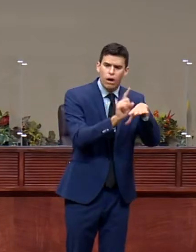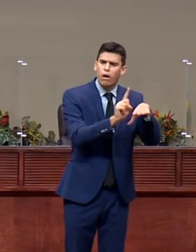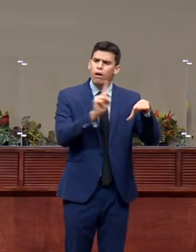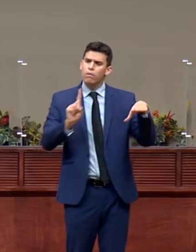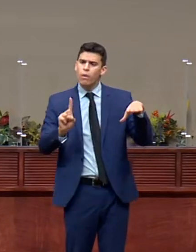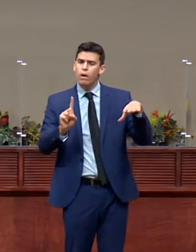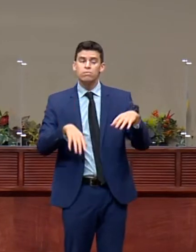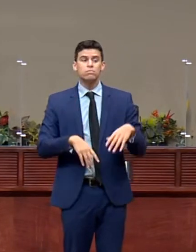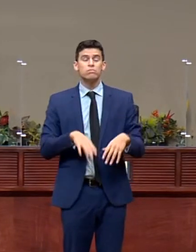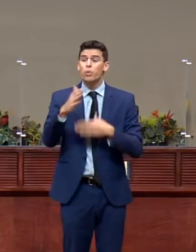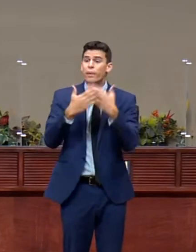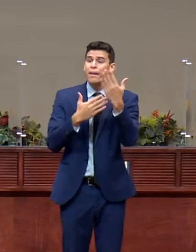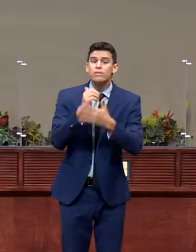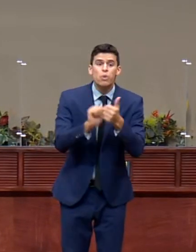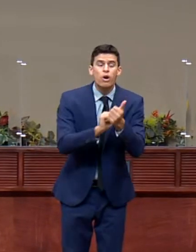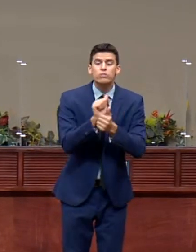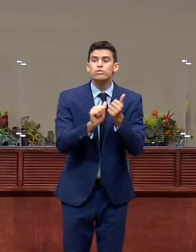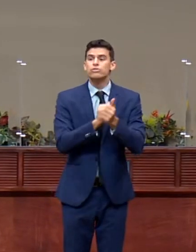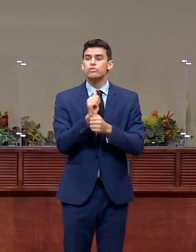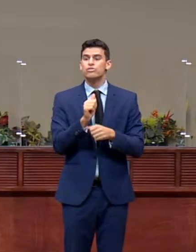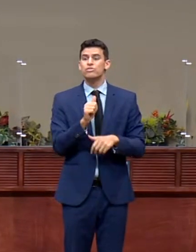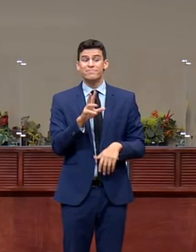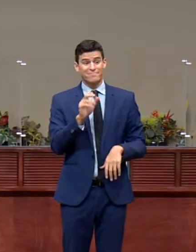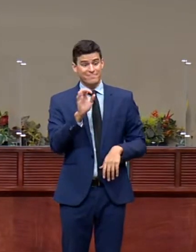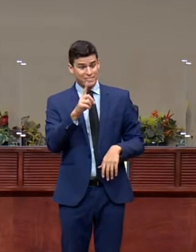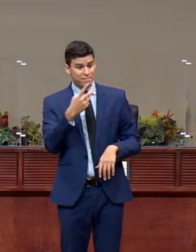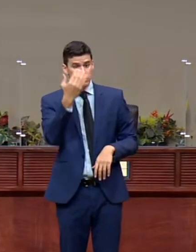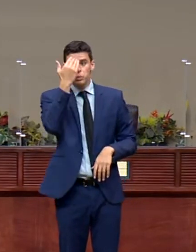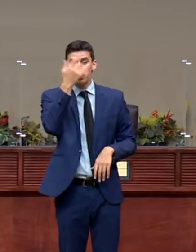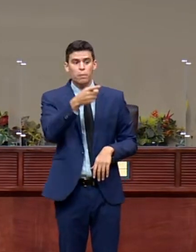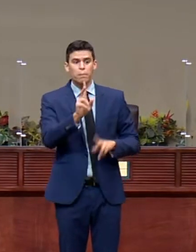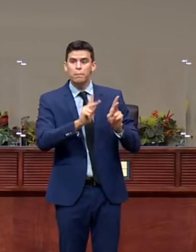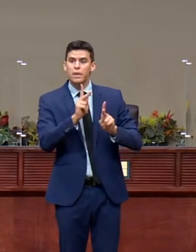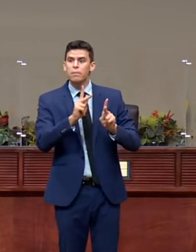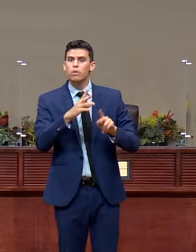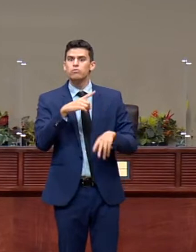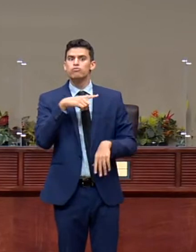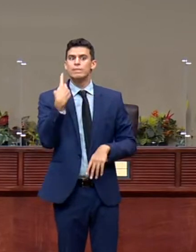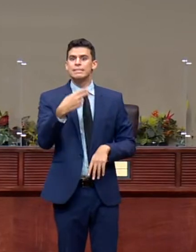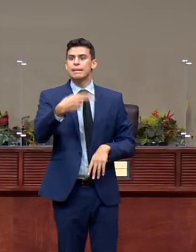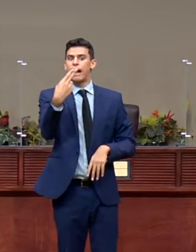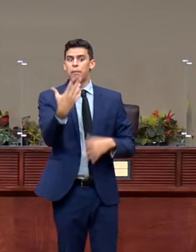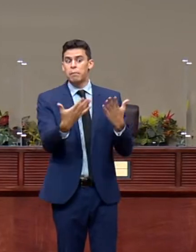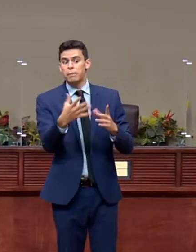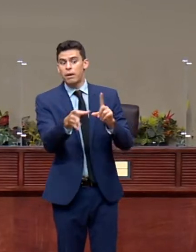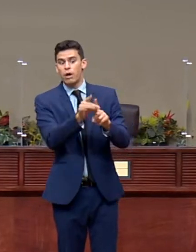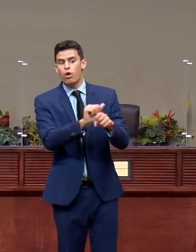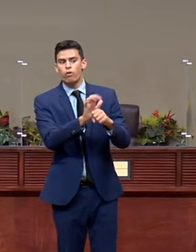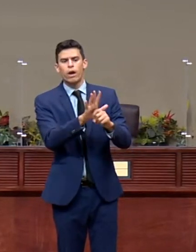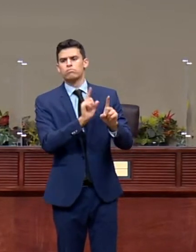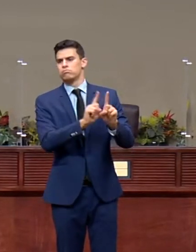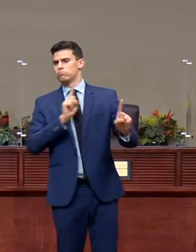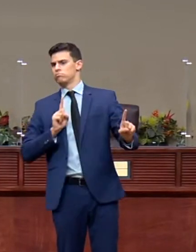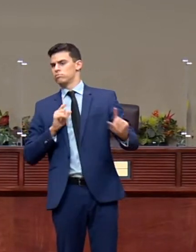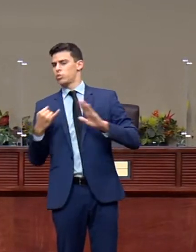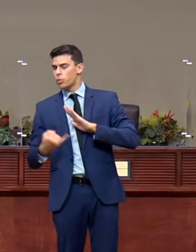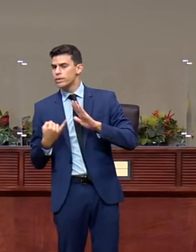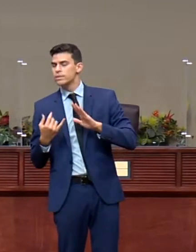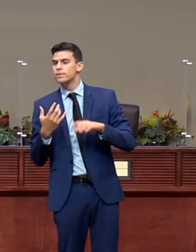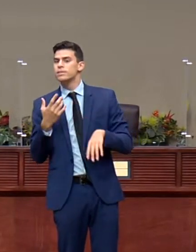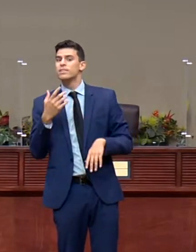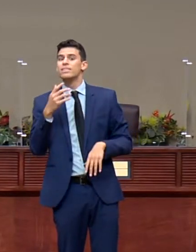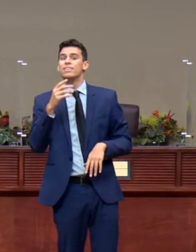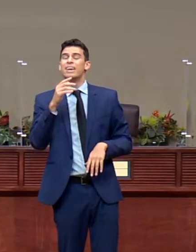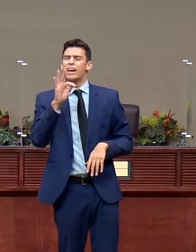Stay away from at-risk people. And importantly, continue to seek good